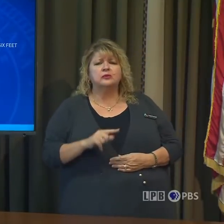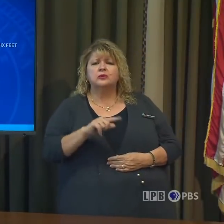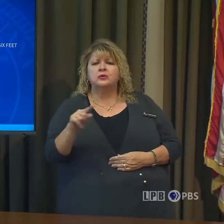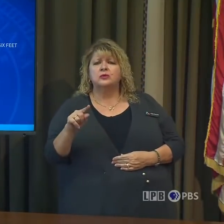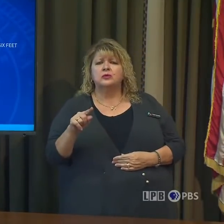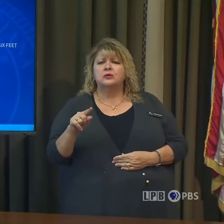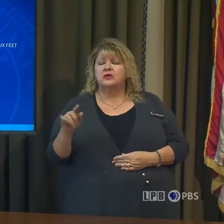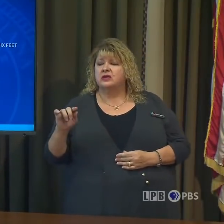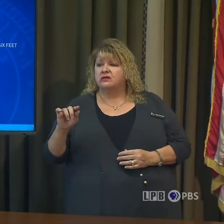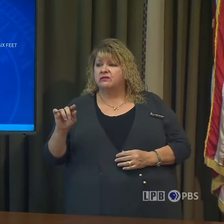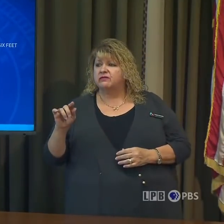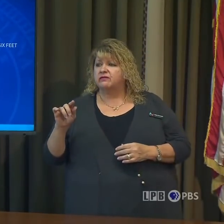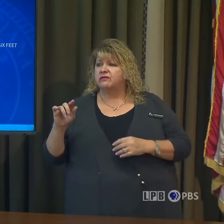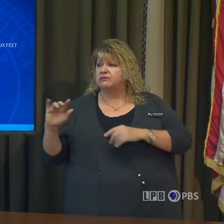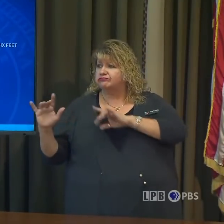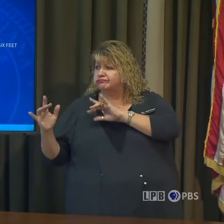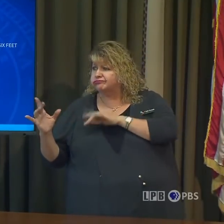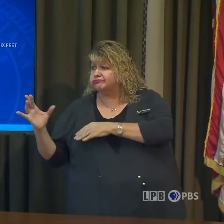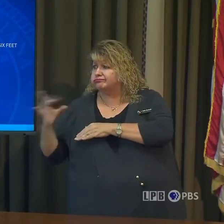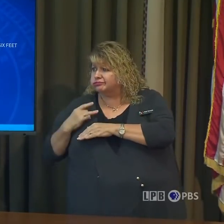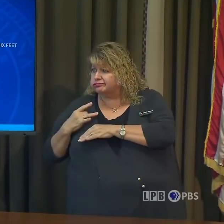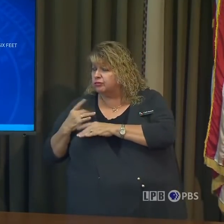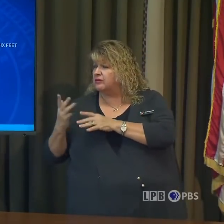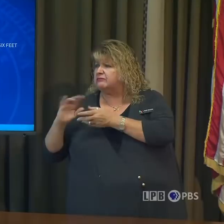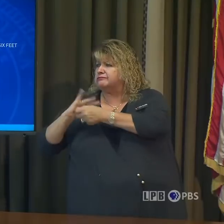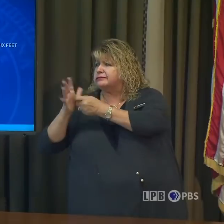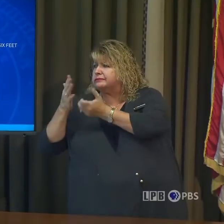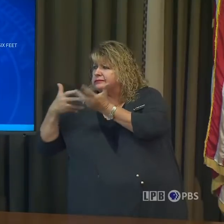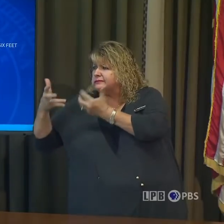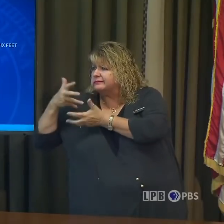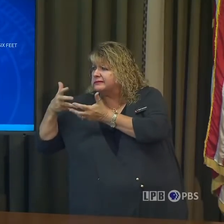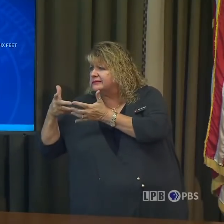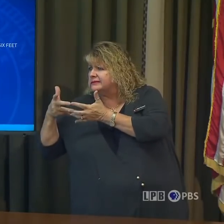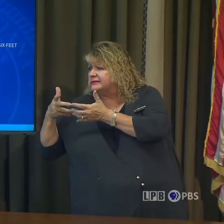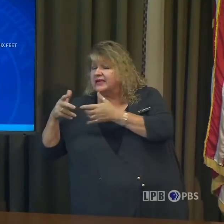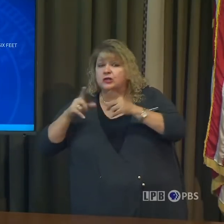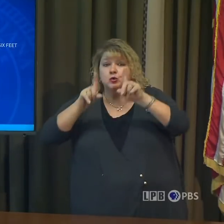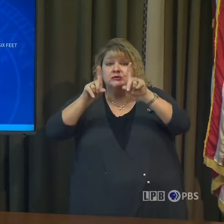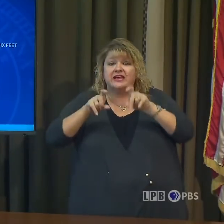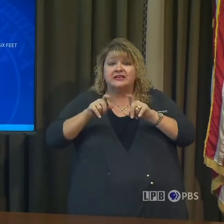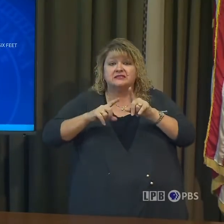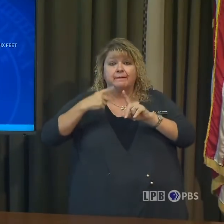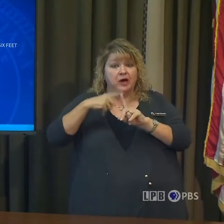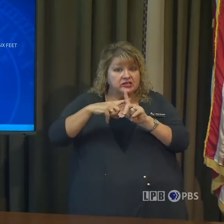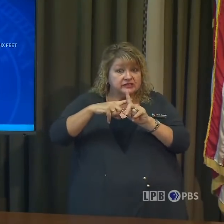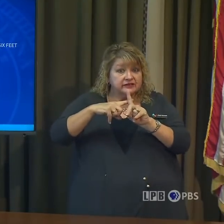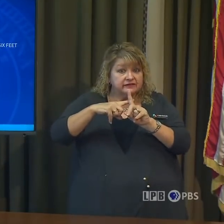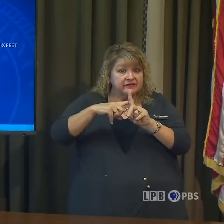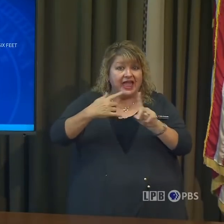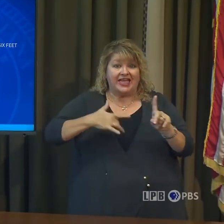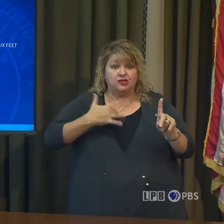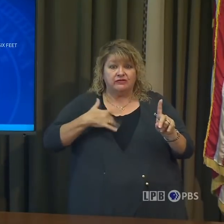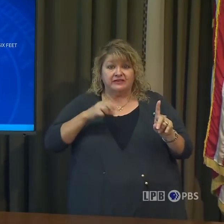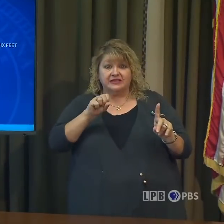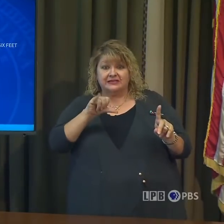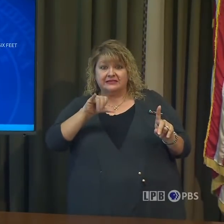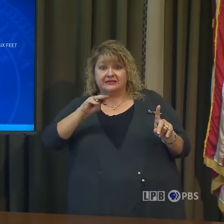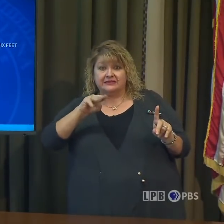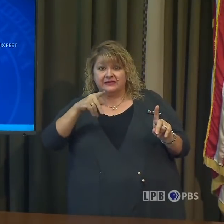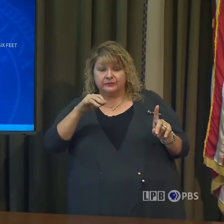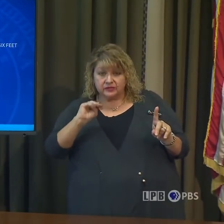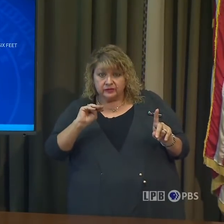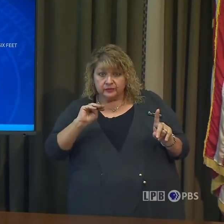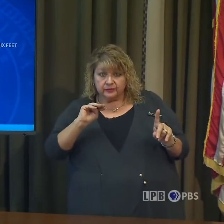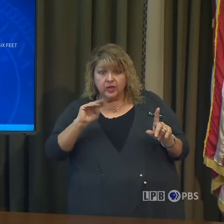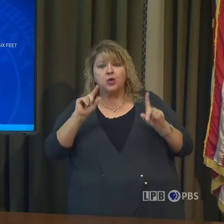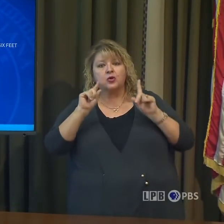test positive and have symptoms, you need to see your medical provider right away,